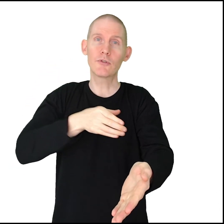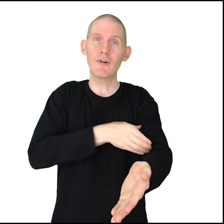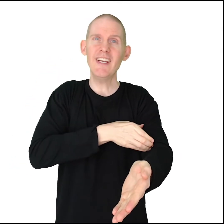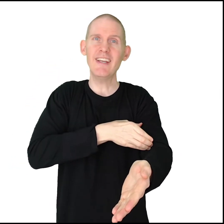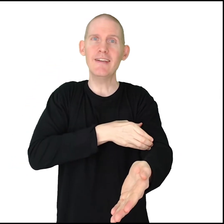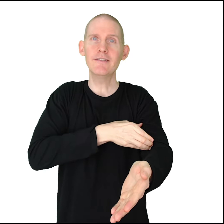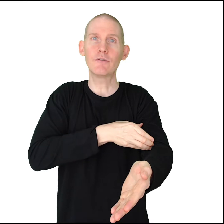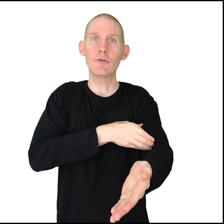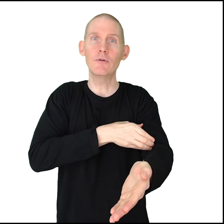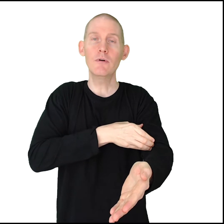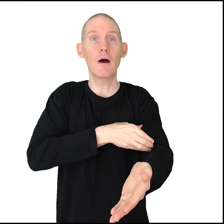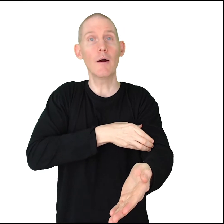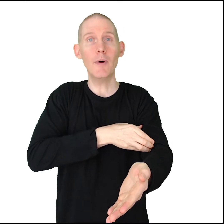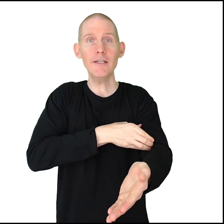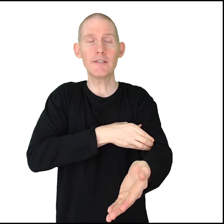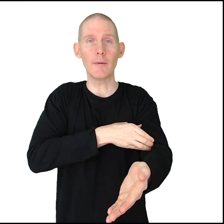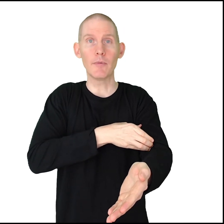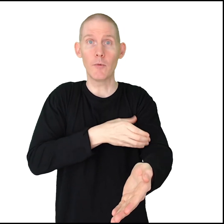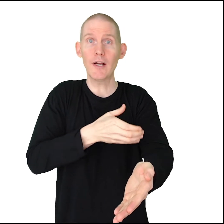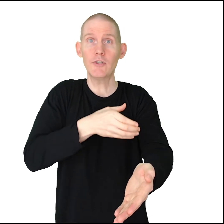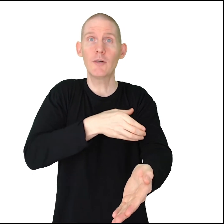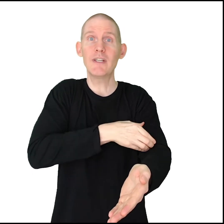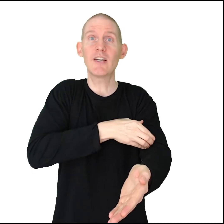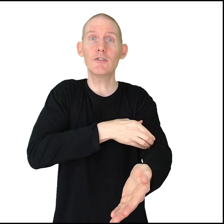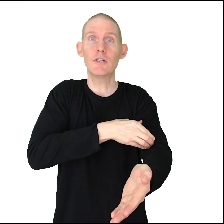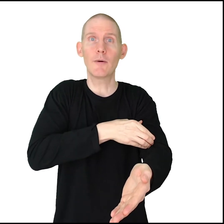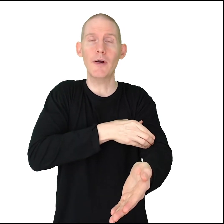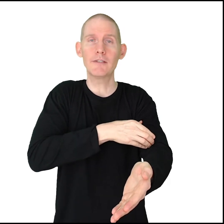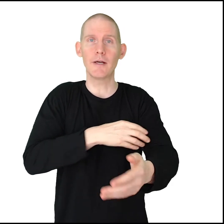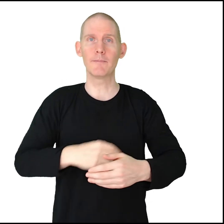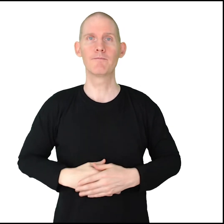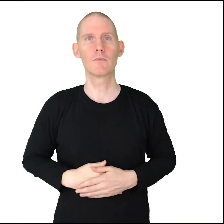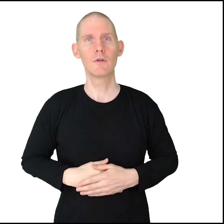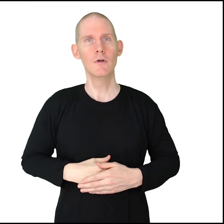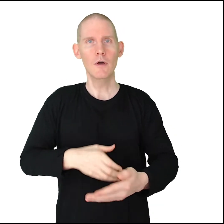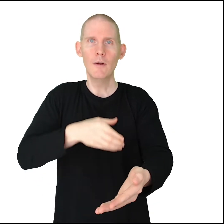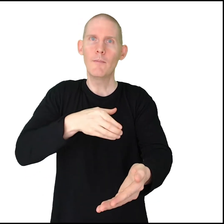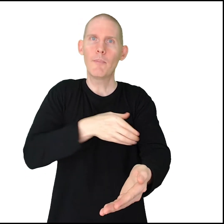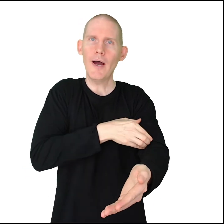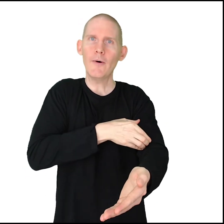straight into our bicep. We're actually going to be touching our bicep. Power.